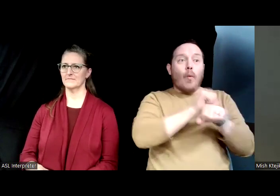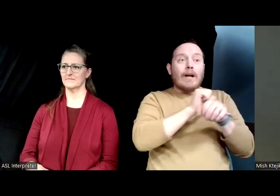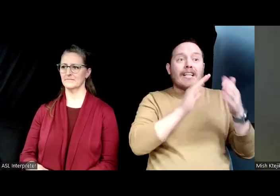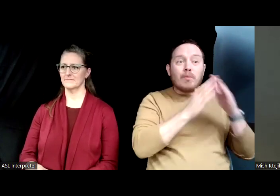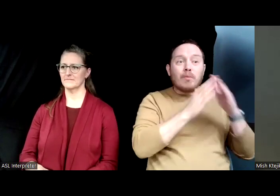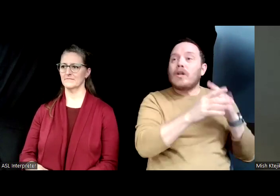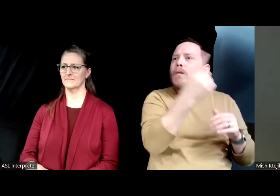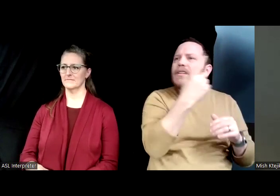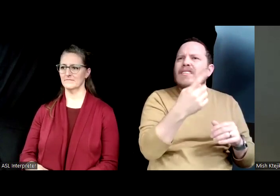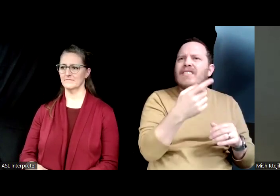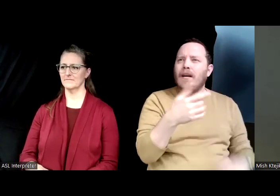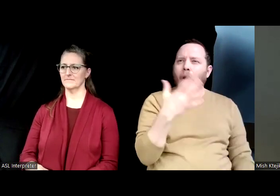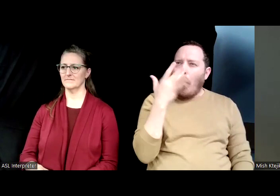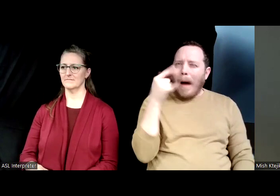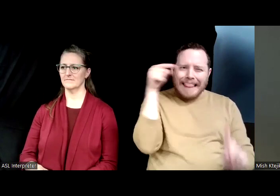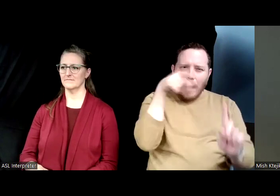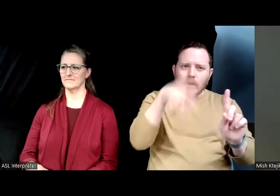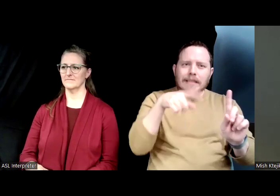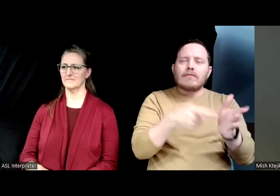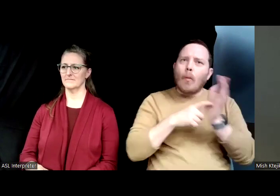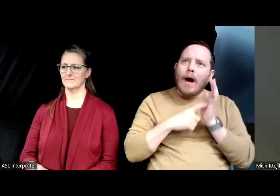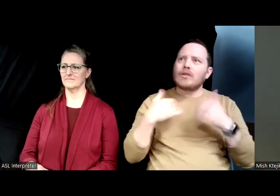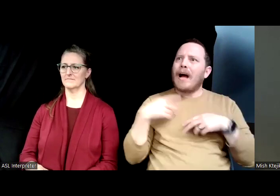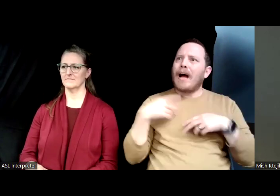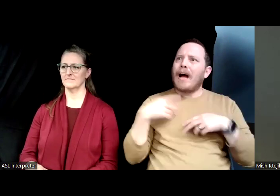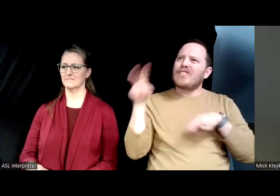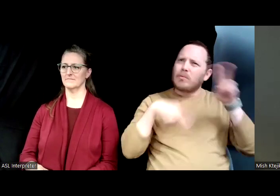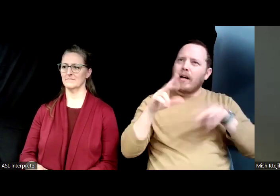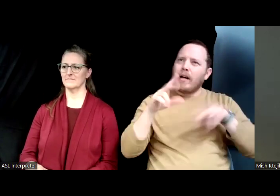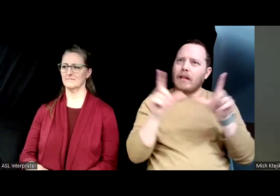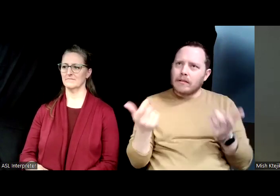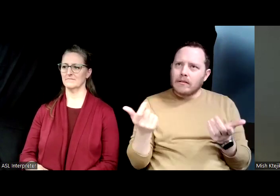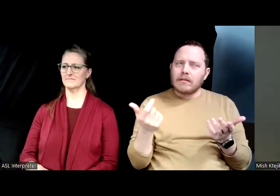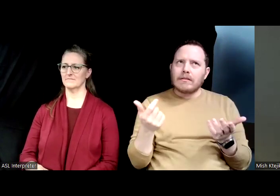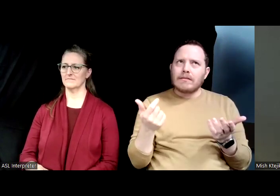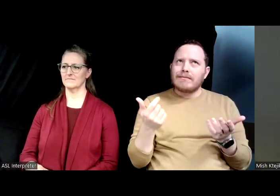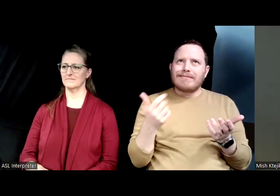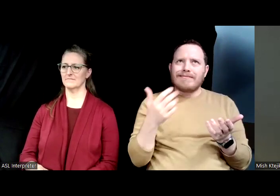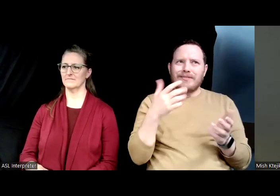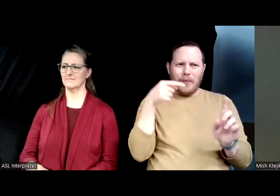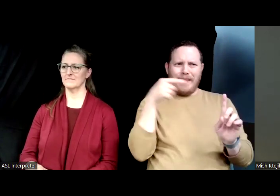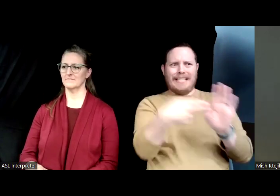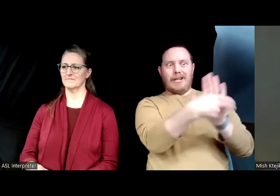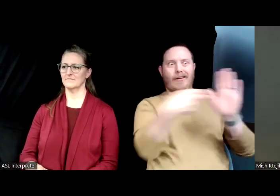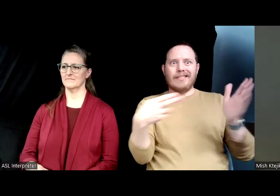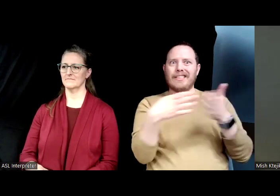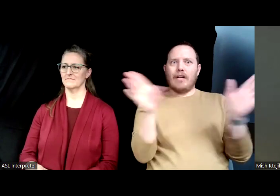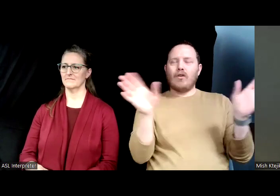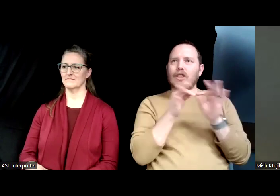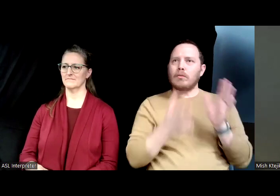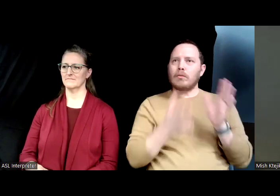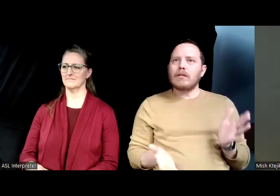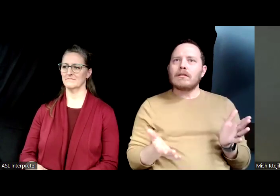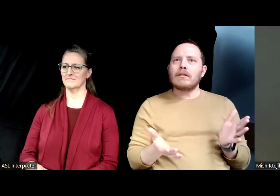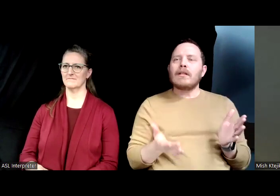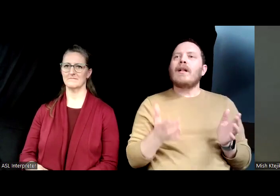That's the only work they want to do going forward. And so why would that person be required then to obtain a supervisory license if